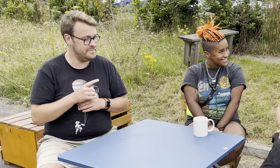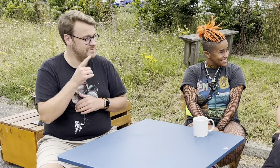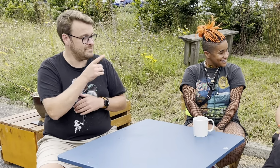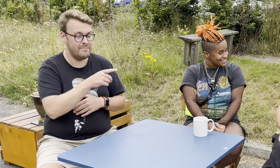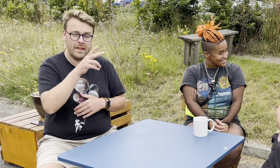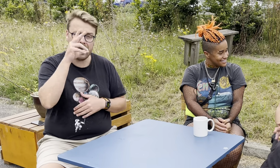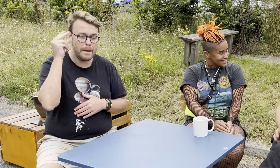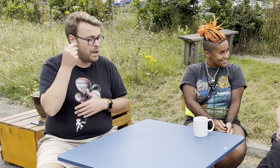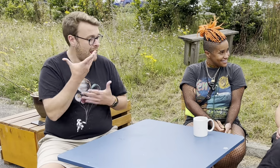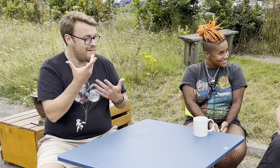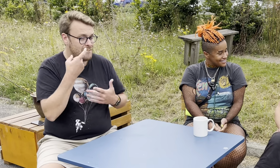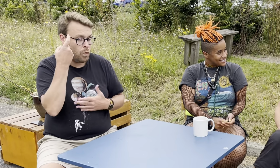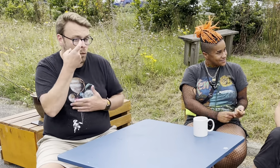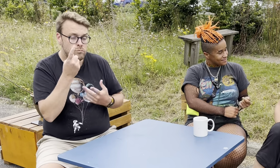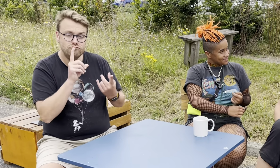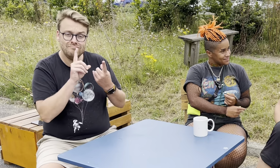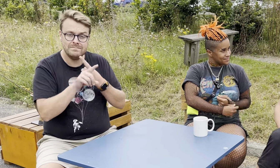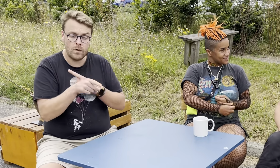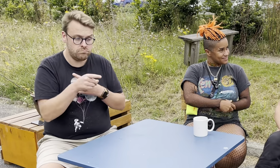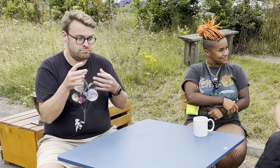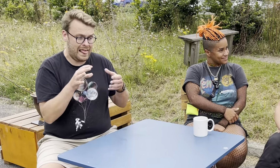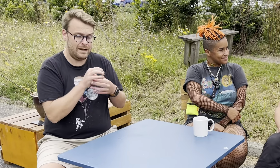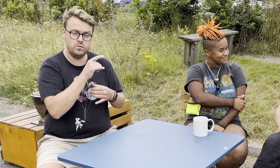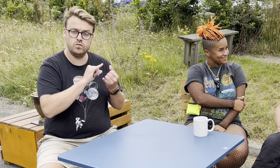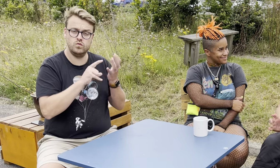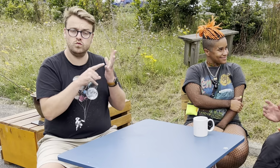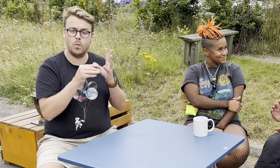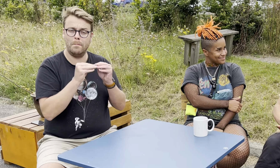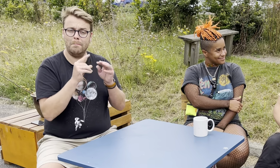to what Subira's just given us? Yeah, I mean,